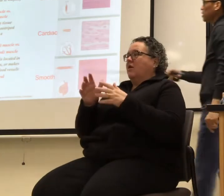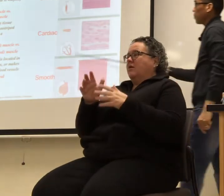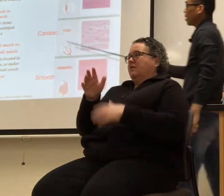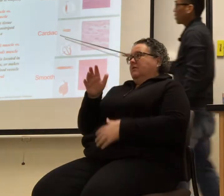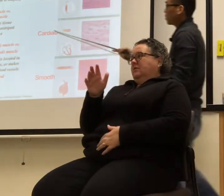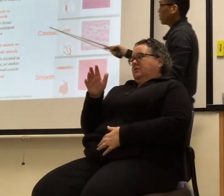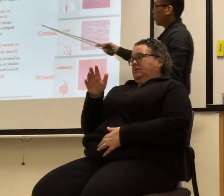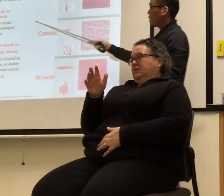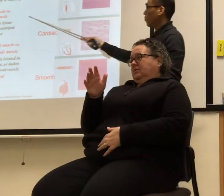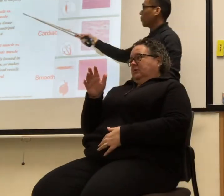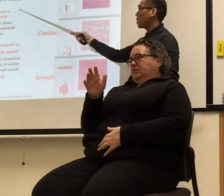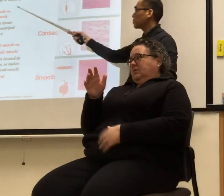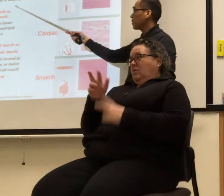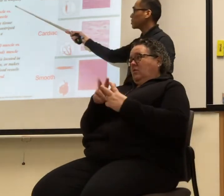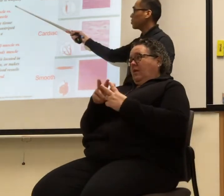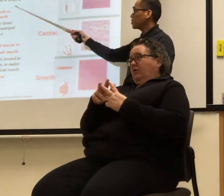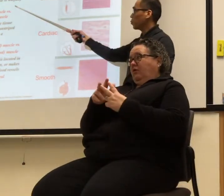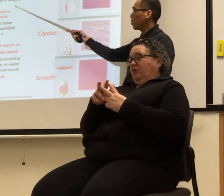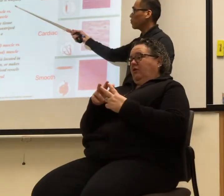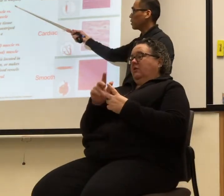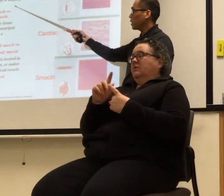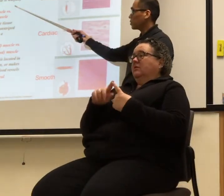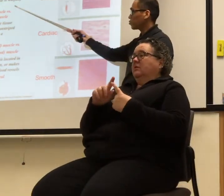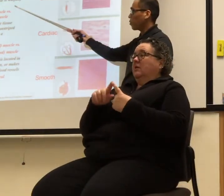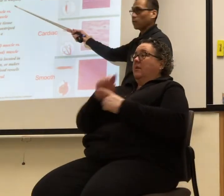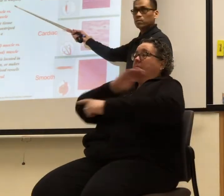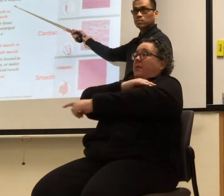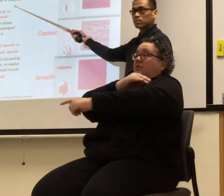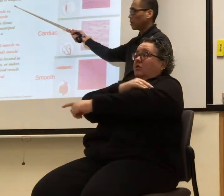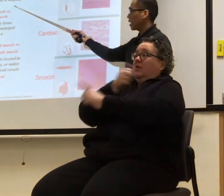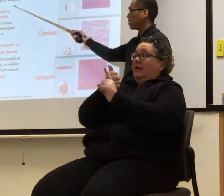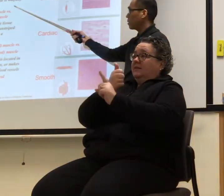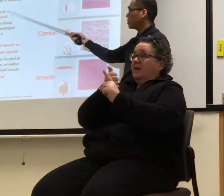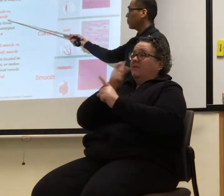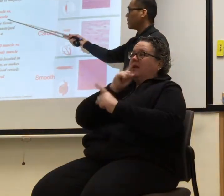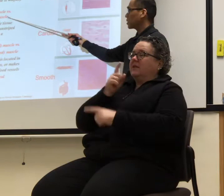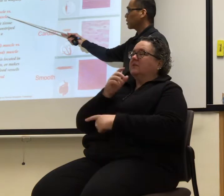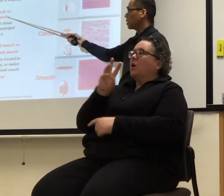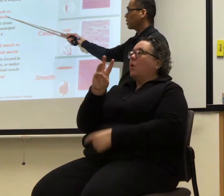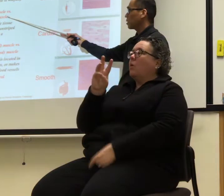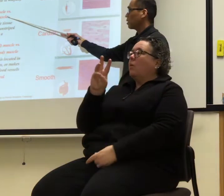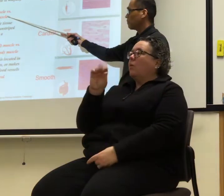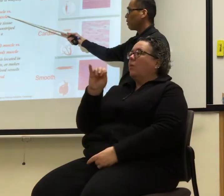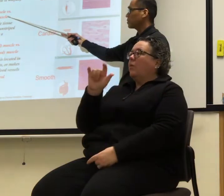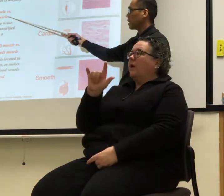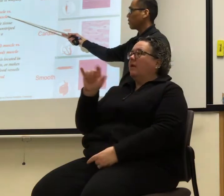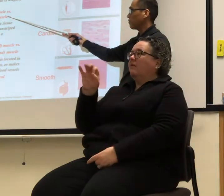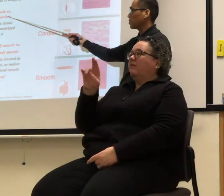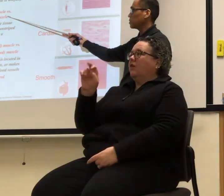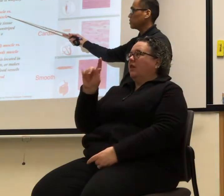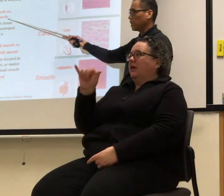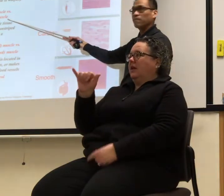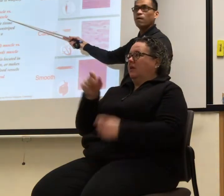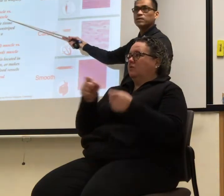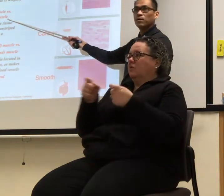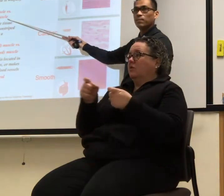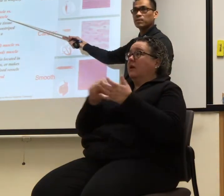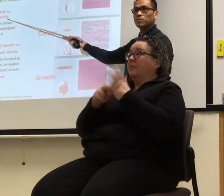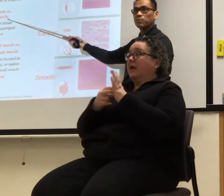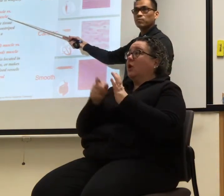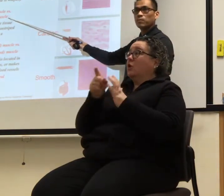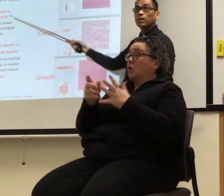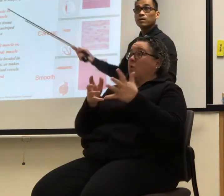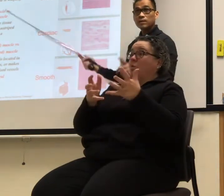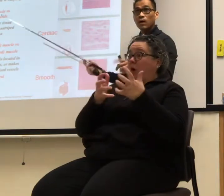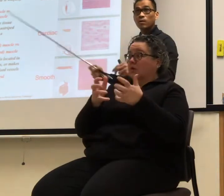categorized based upon whether the muscle is willfully controlled, right? So basically, voluntary versus involuntary